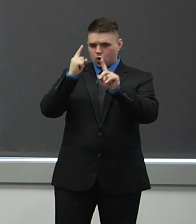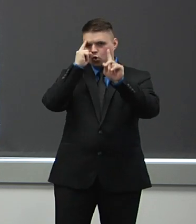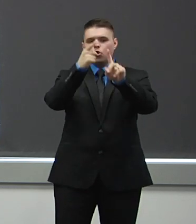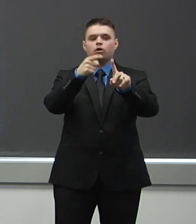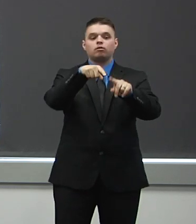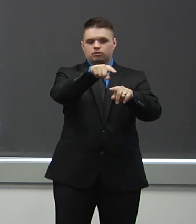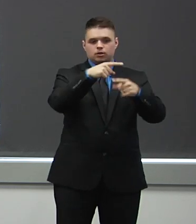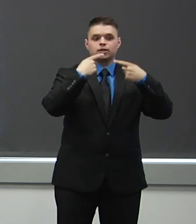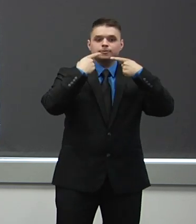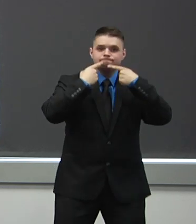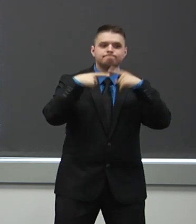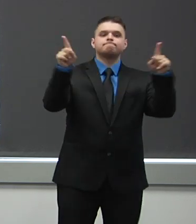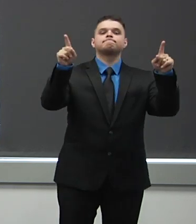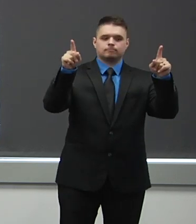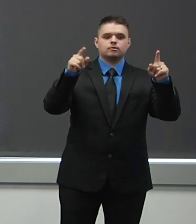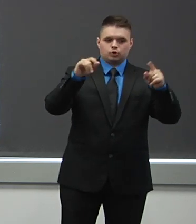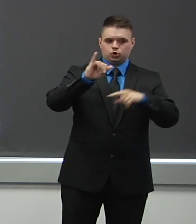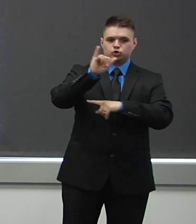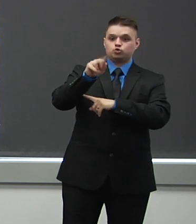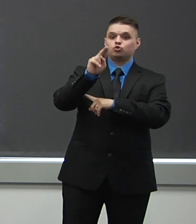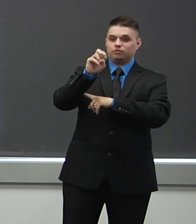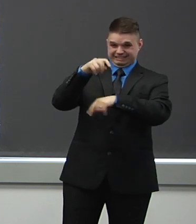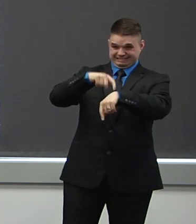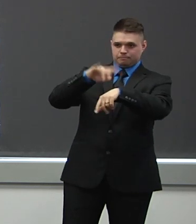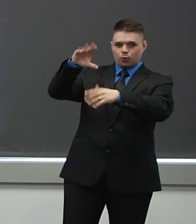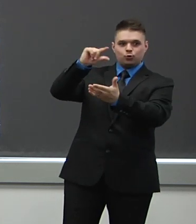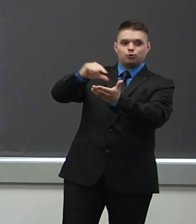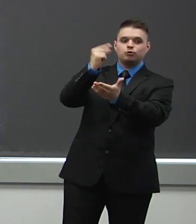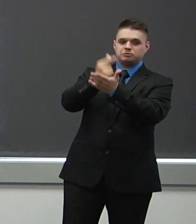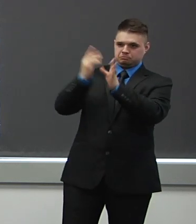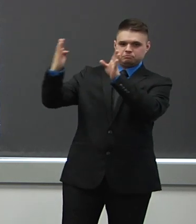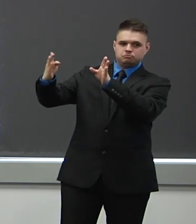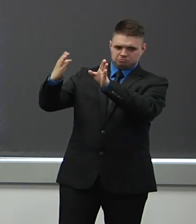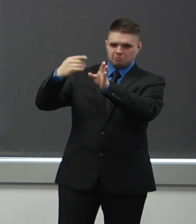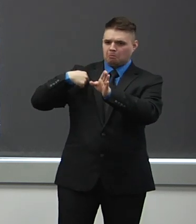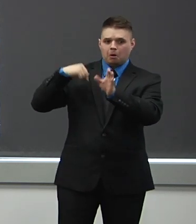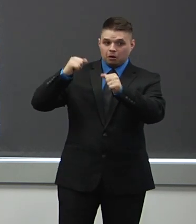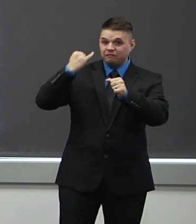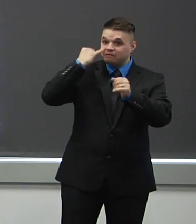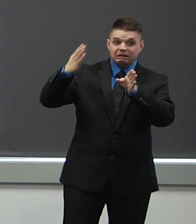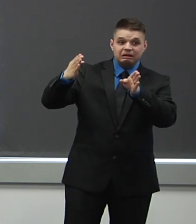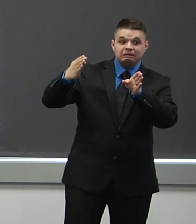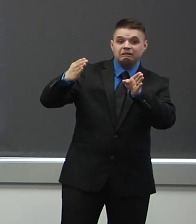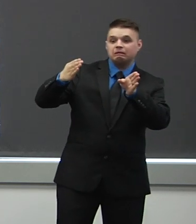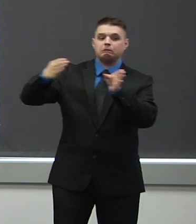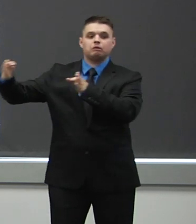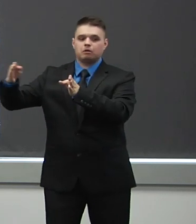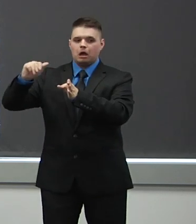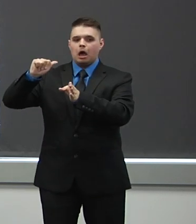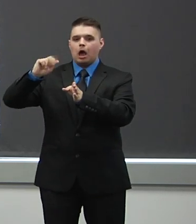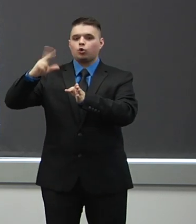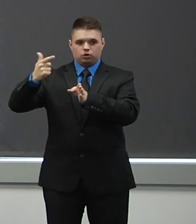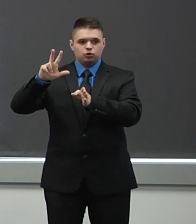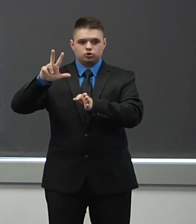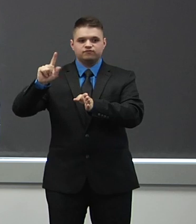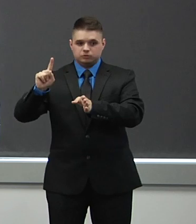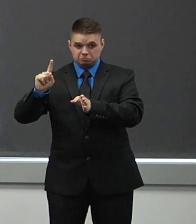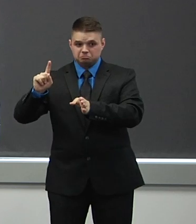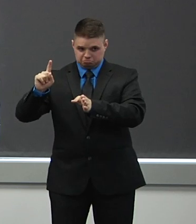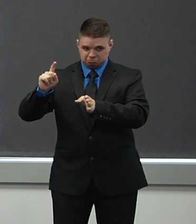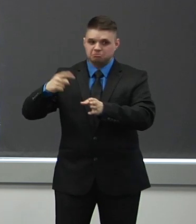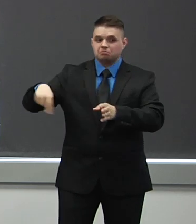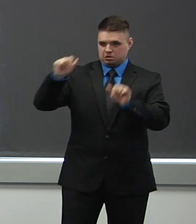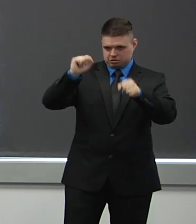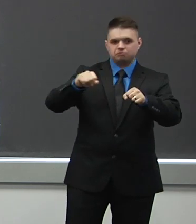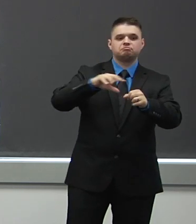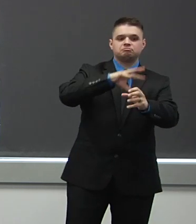typical time that students graduate. But this can happen all the way through to August 31st. And these students can still be a member of the